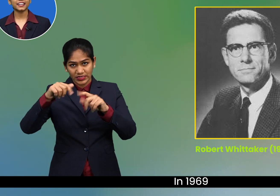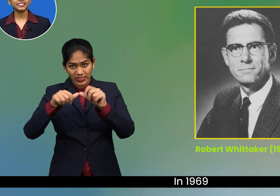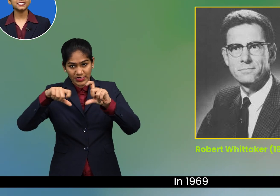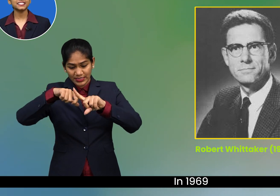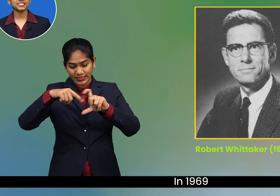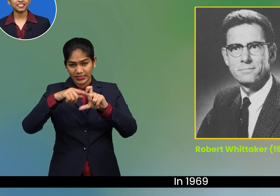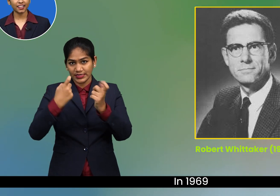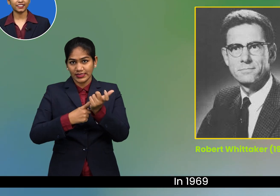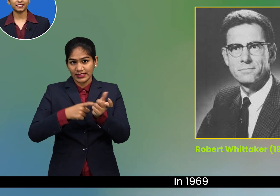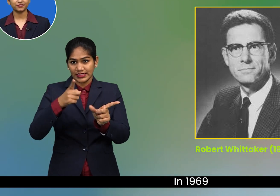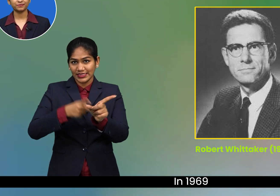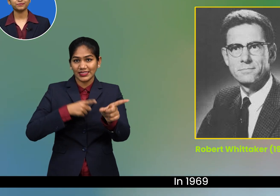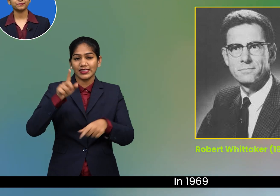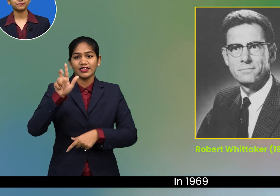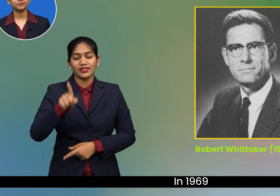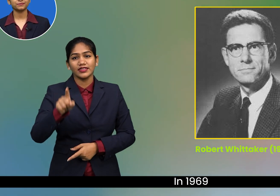in 1969,